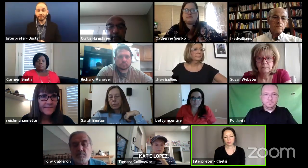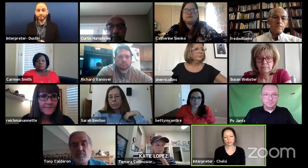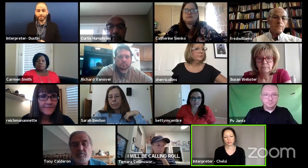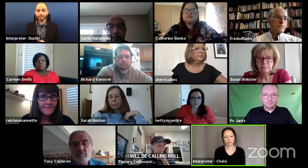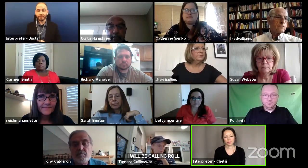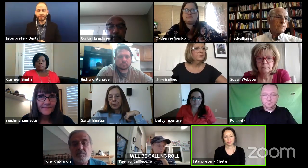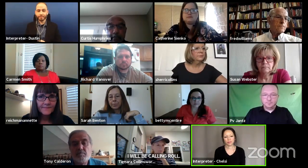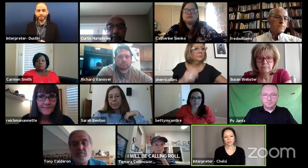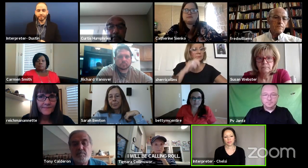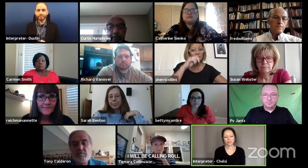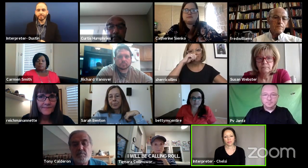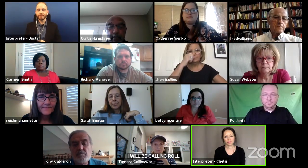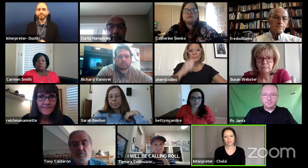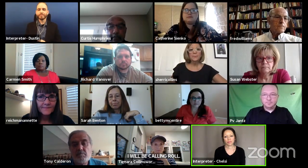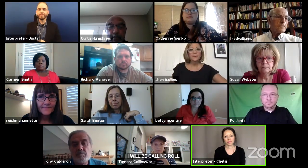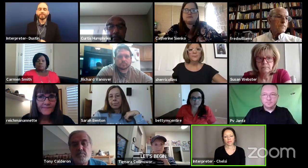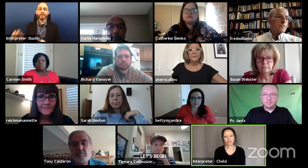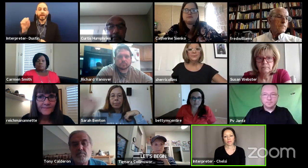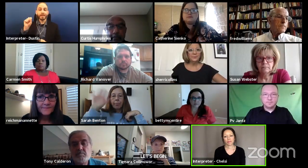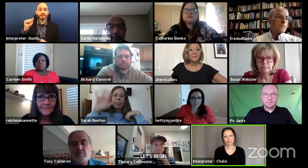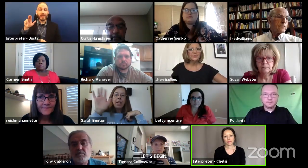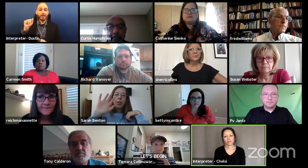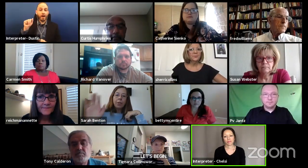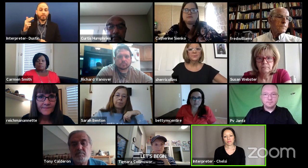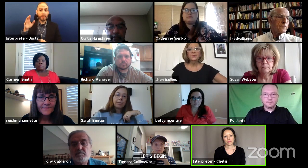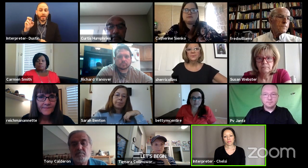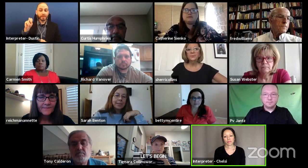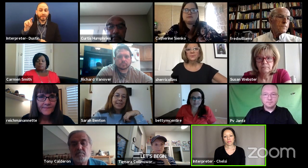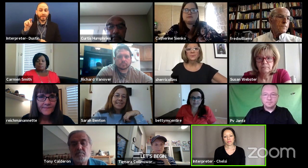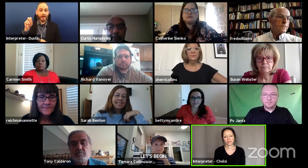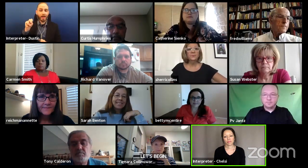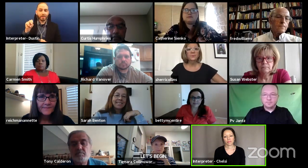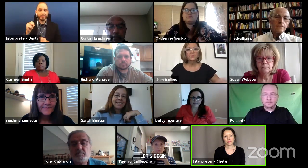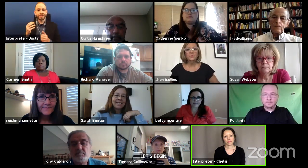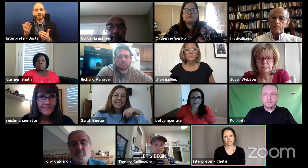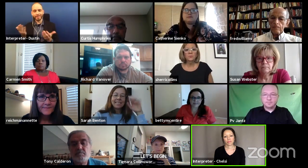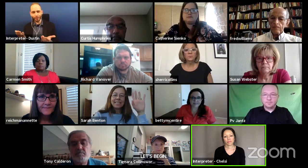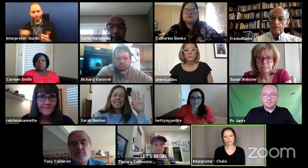Here. Sarah Benton.